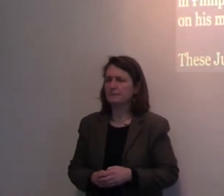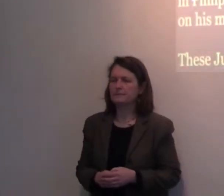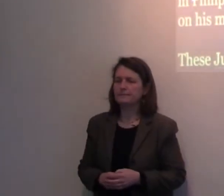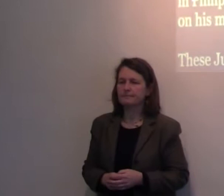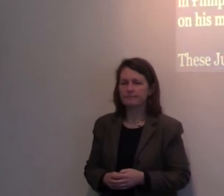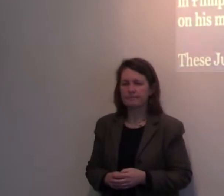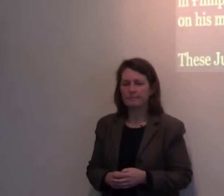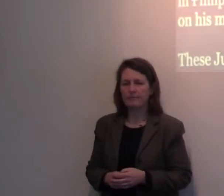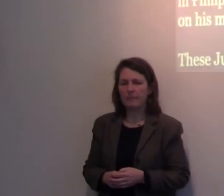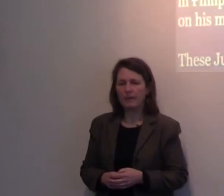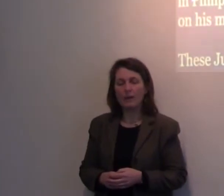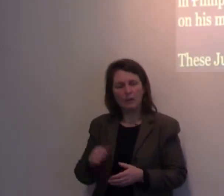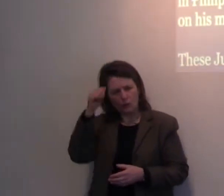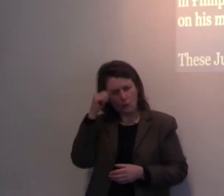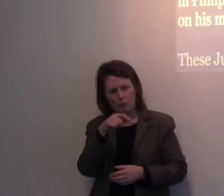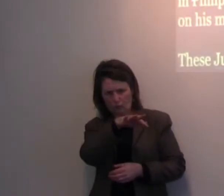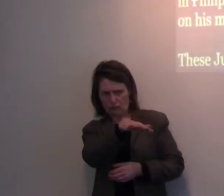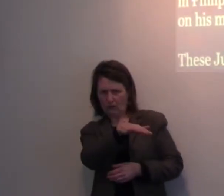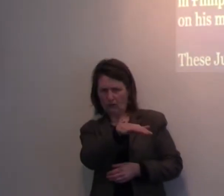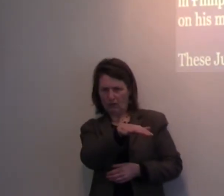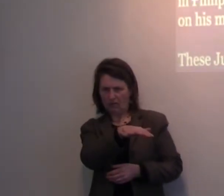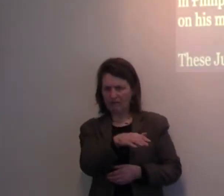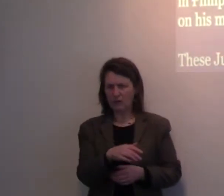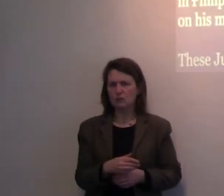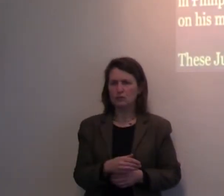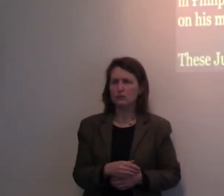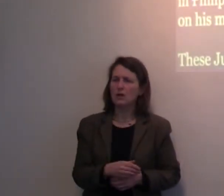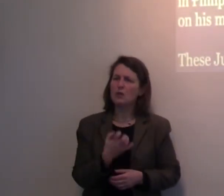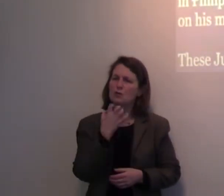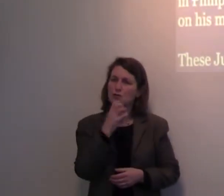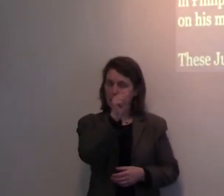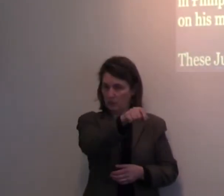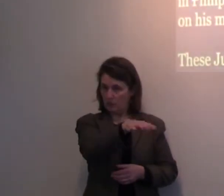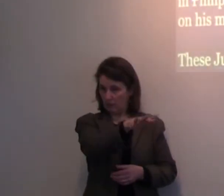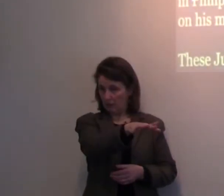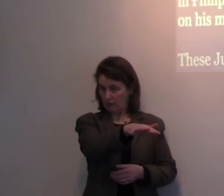There were Jewish people called Judaizers living in Philippi too.